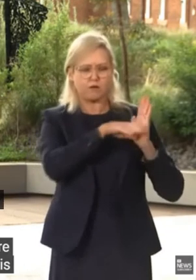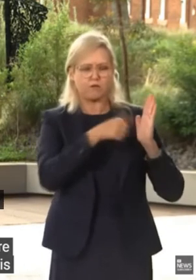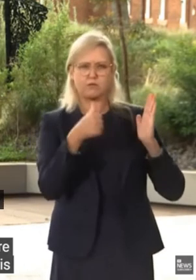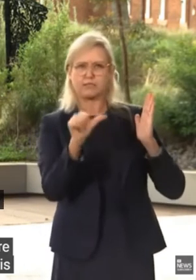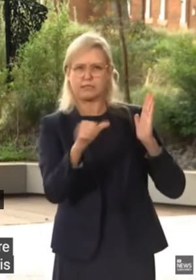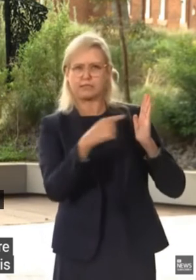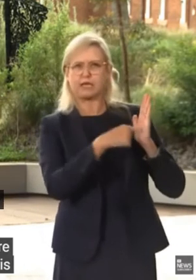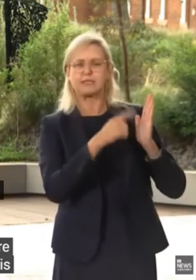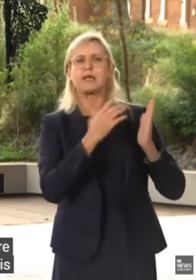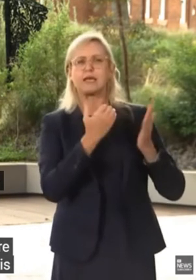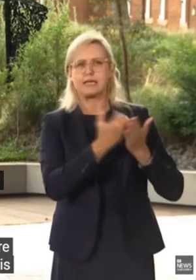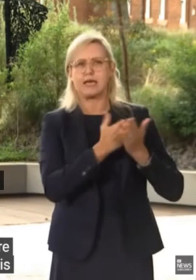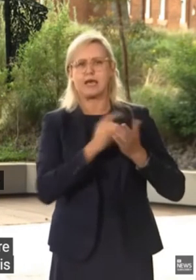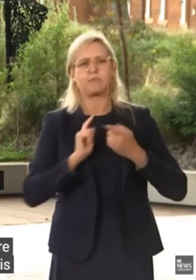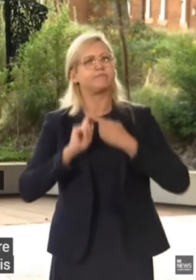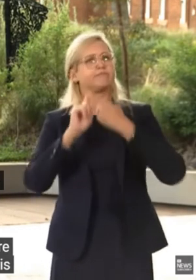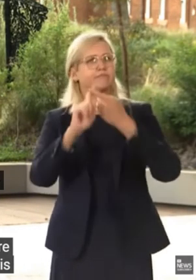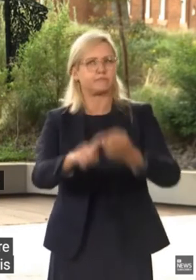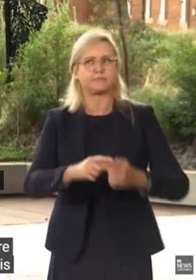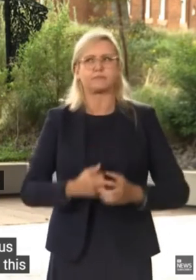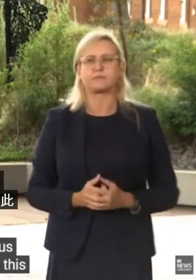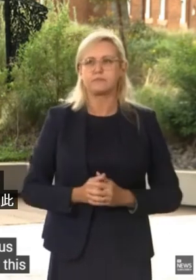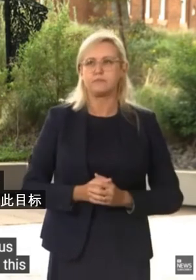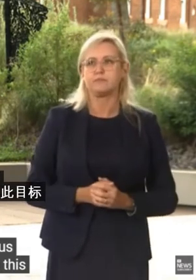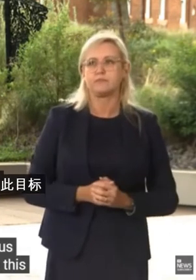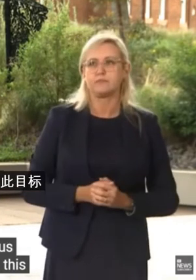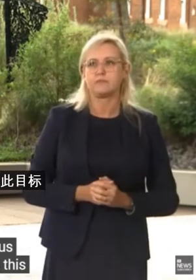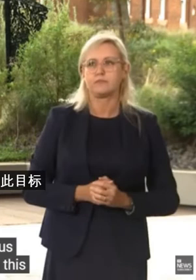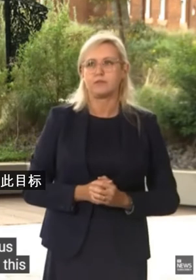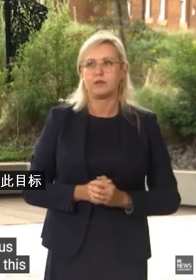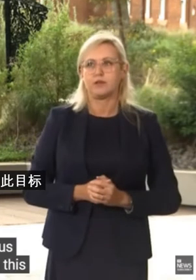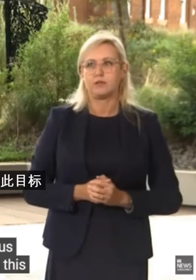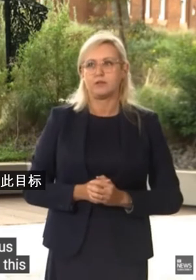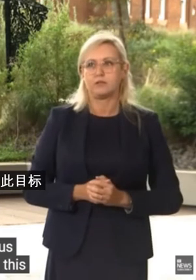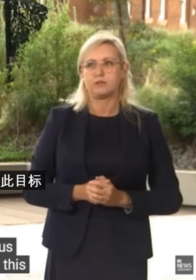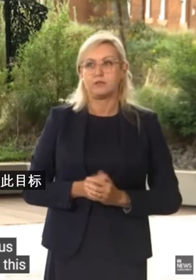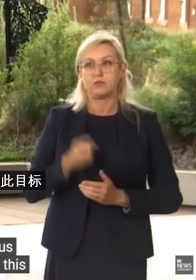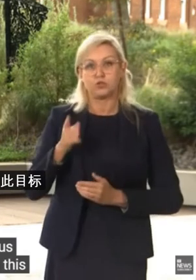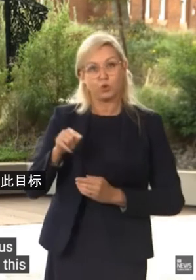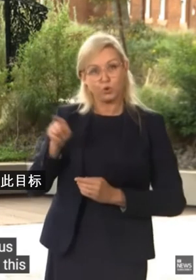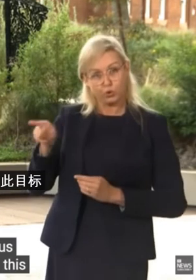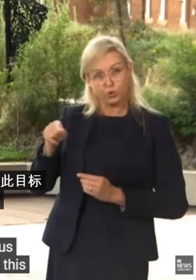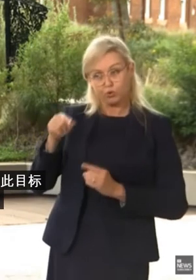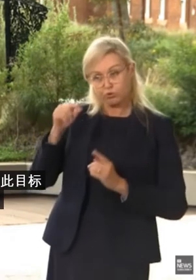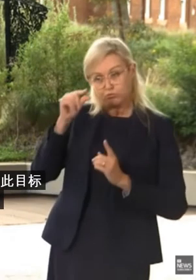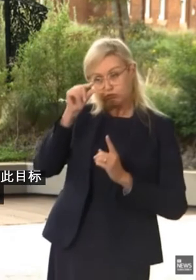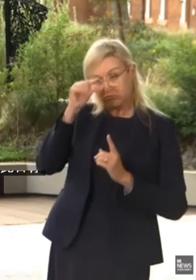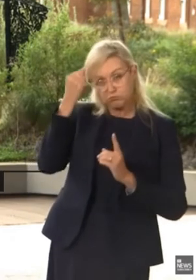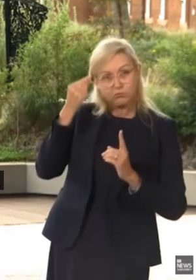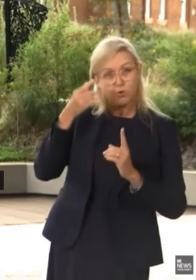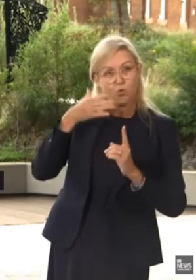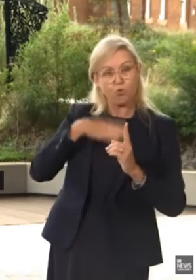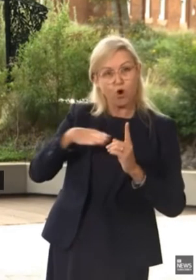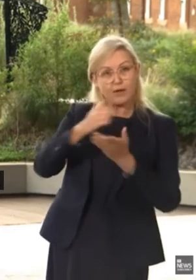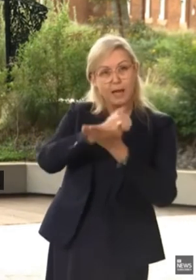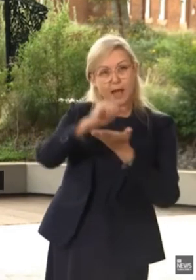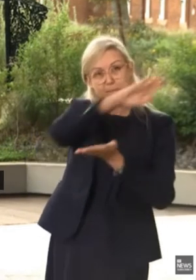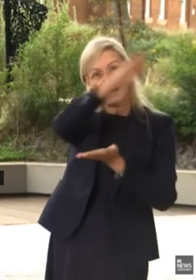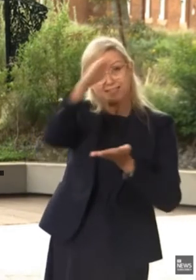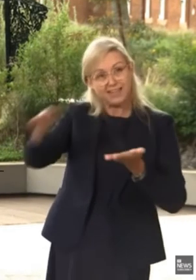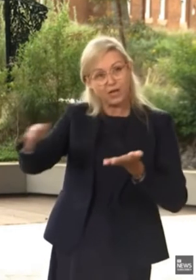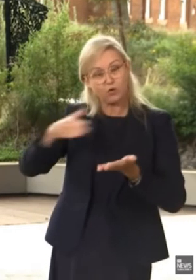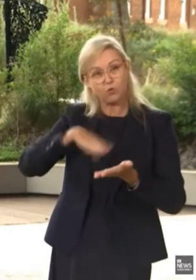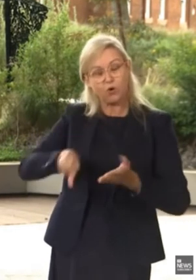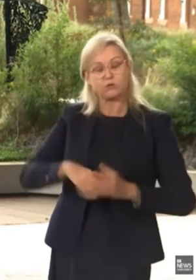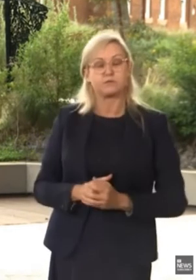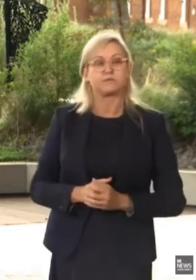next phase. So is the aim really to slow the spread? So the aim is still to drive cases down? Is this why you? Well, we would